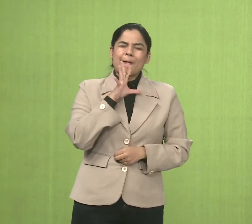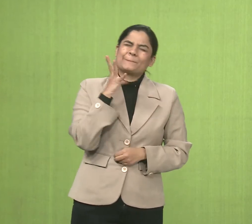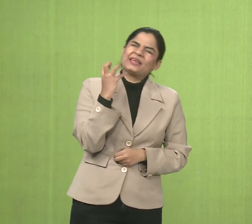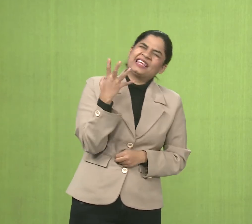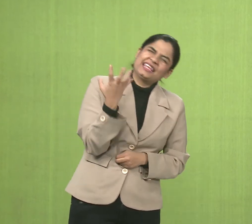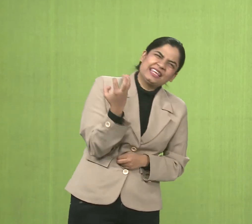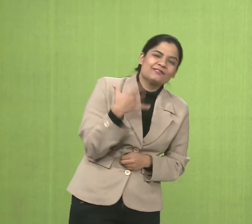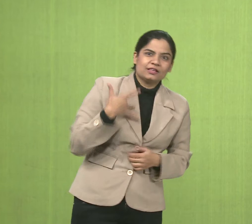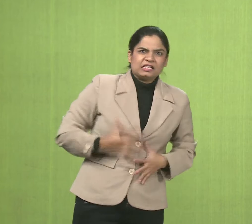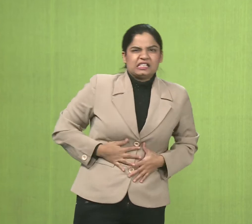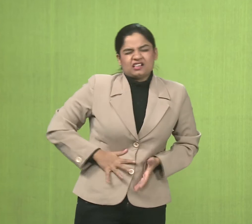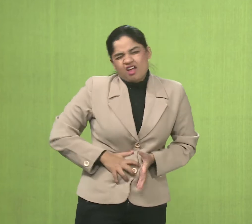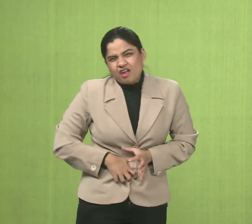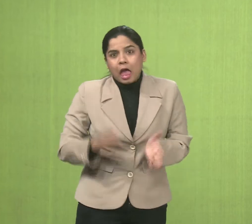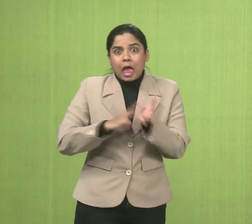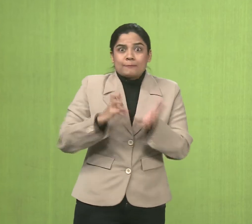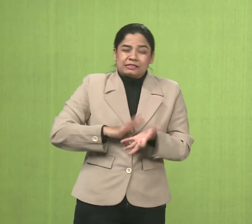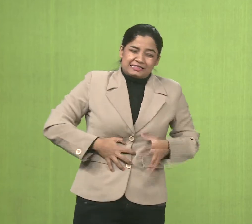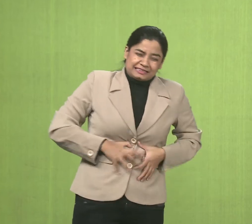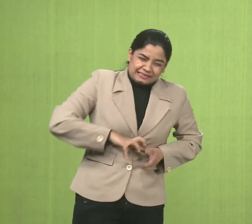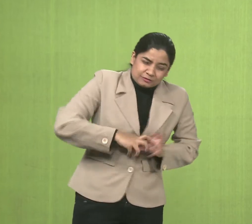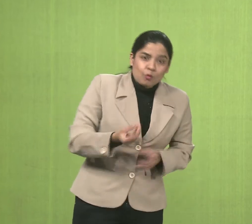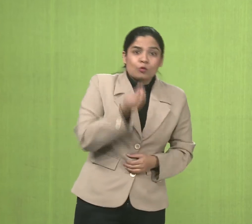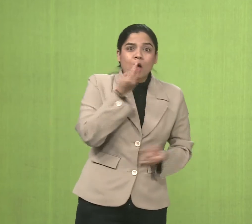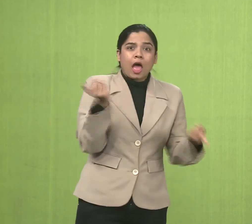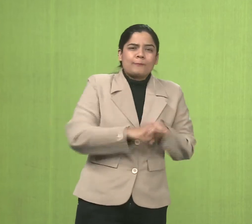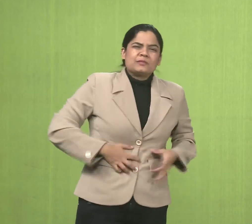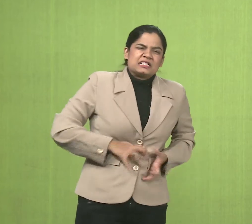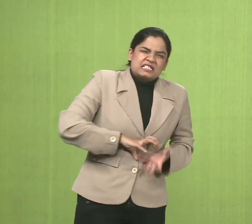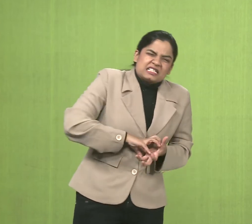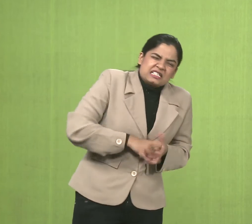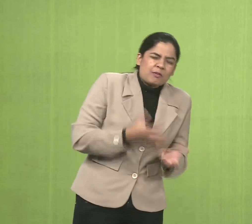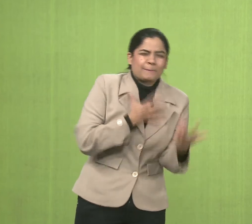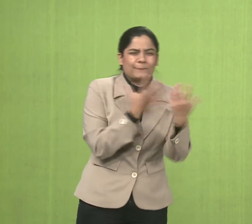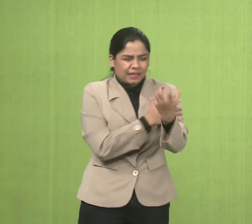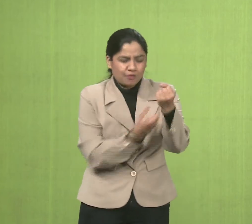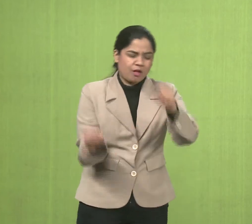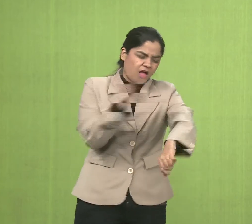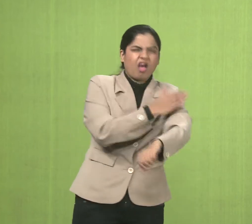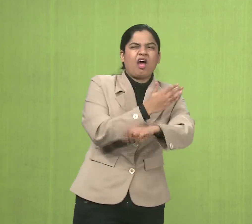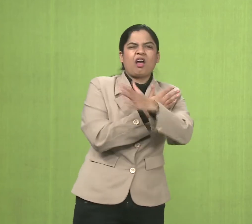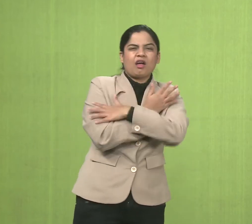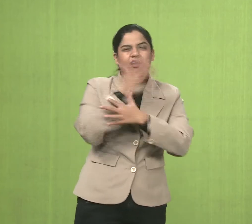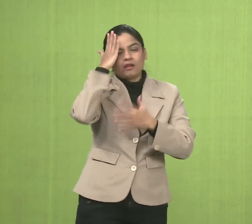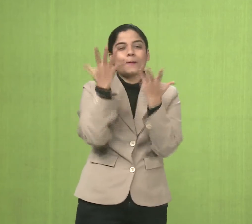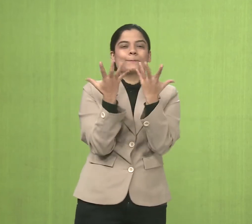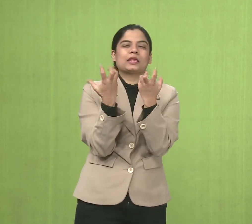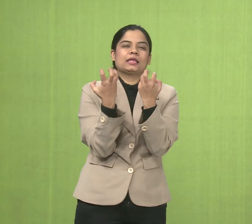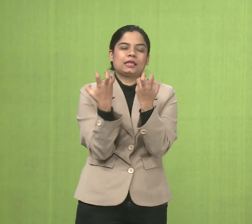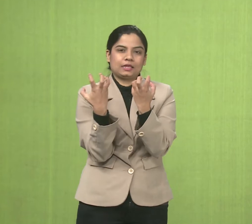Painful, a part of the body affected with pain, especially during menstrual cycles or when we have gotten